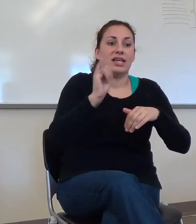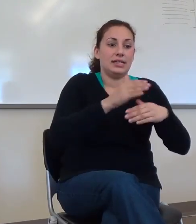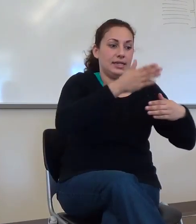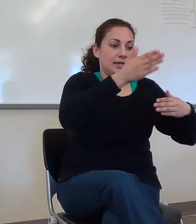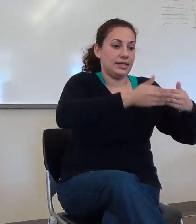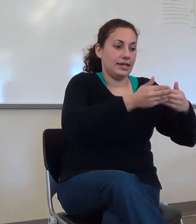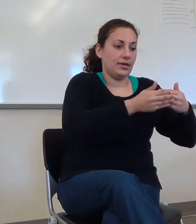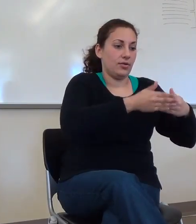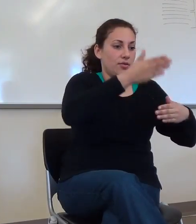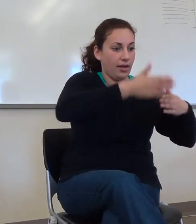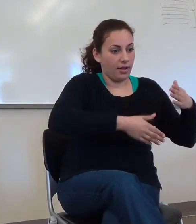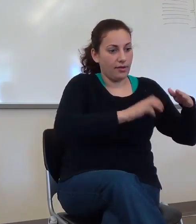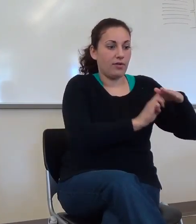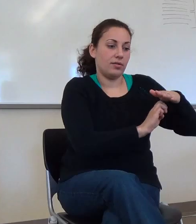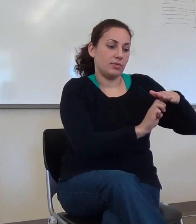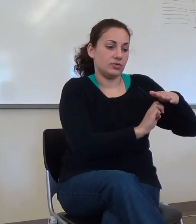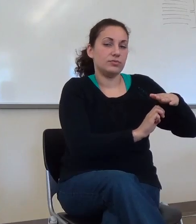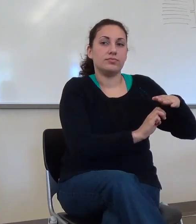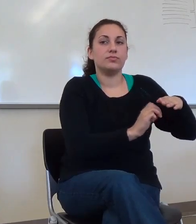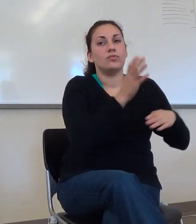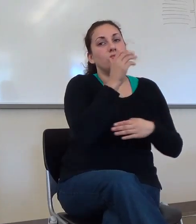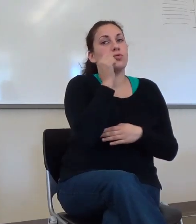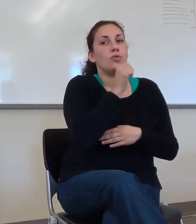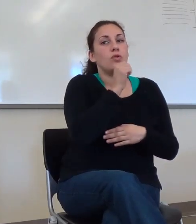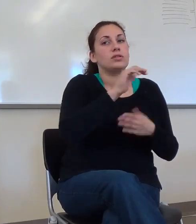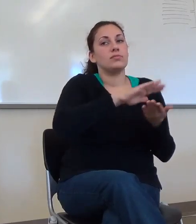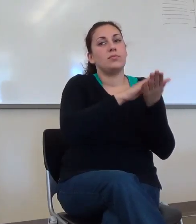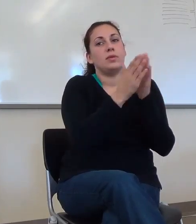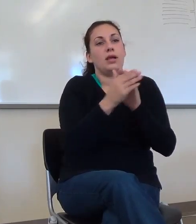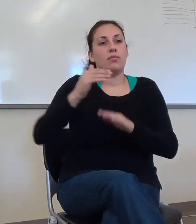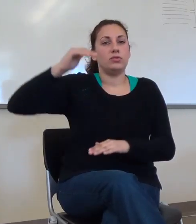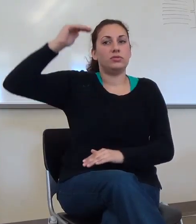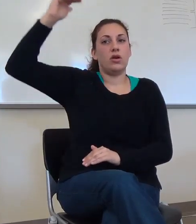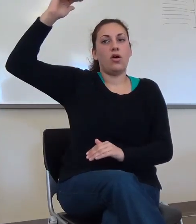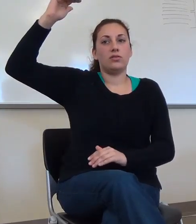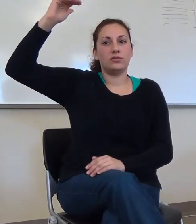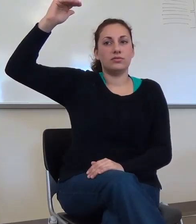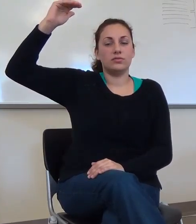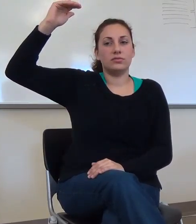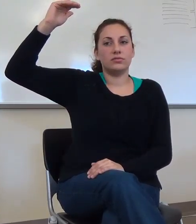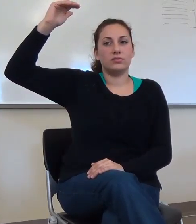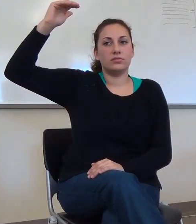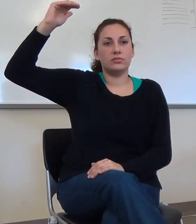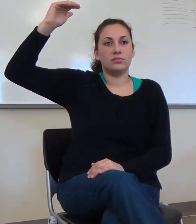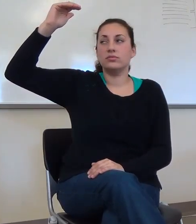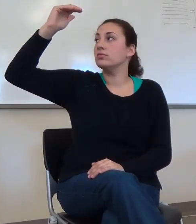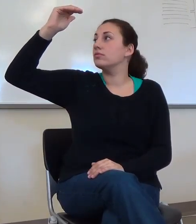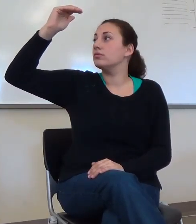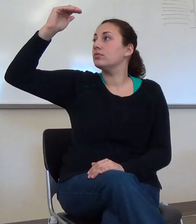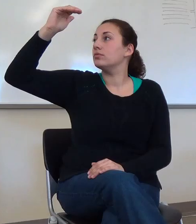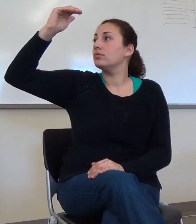years, they tend to become taller. Okay, so what is that, 12 or 13?